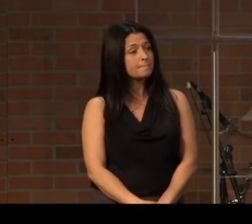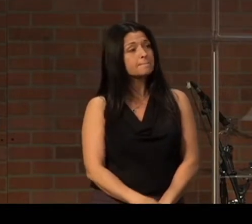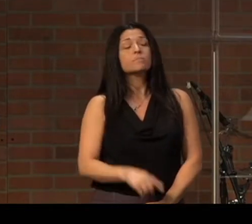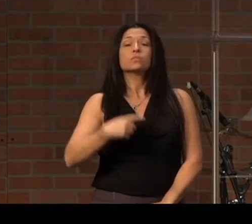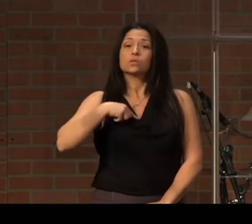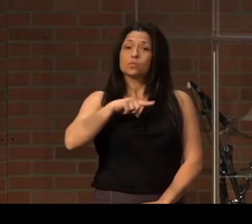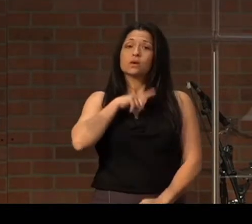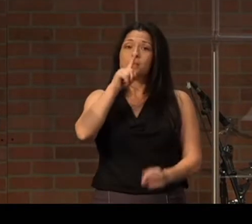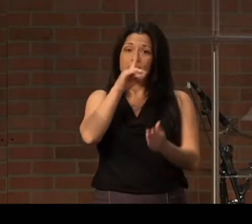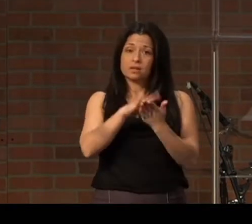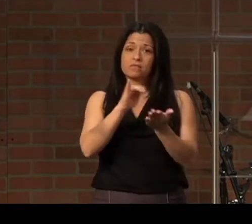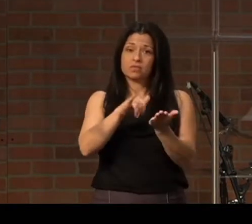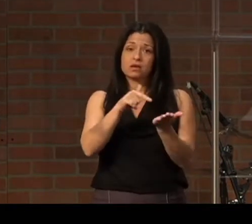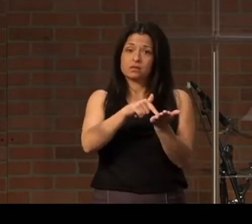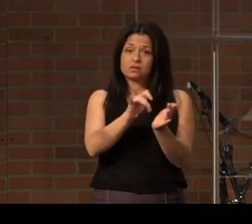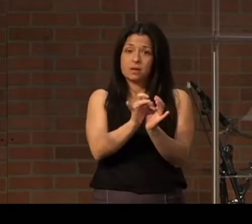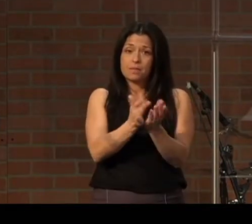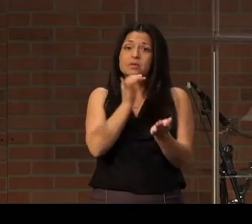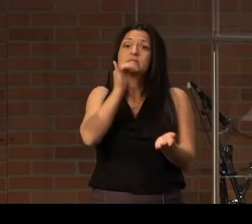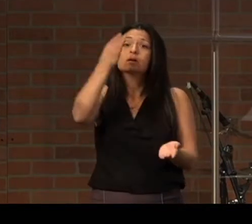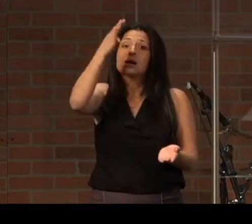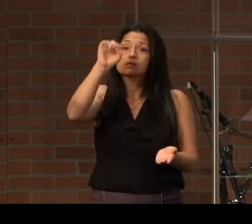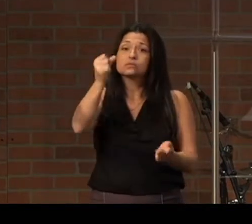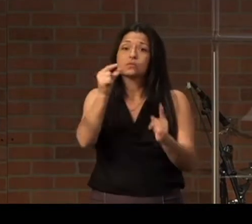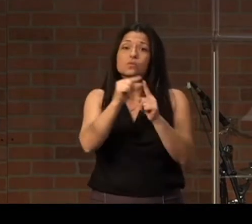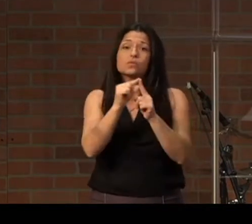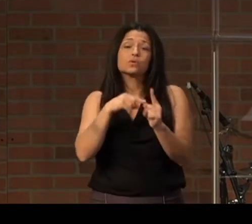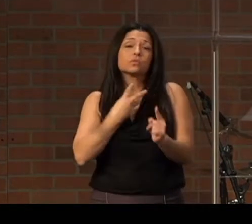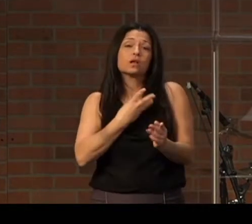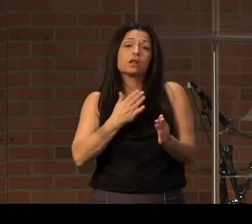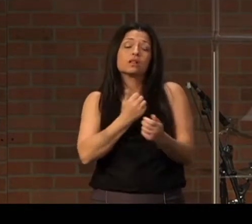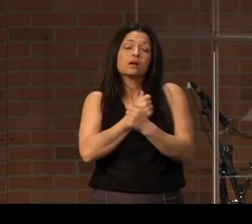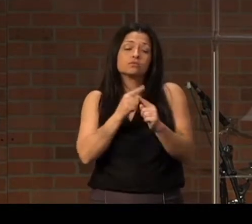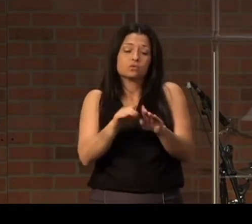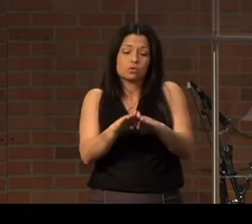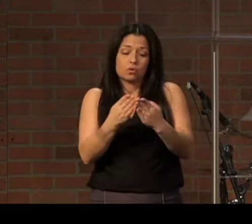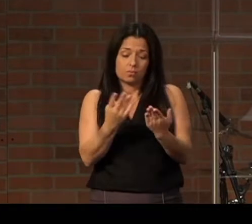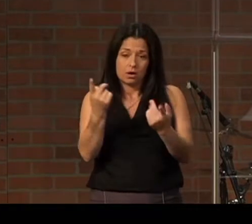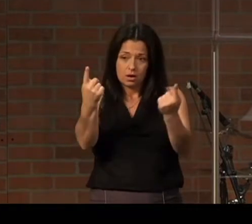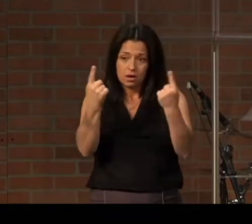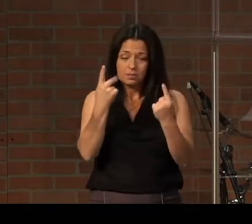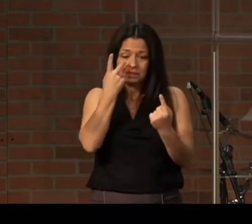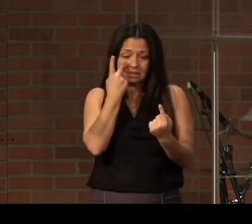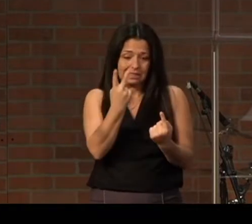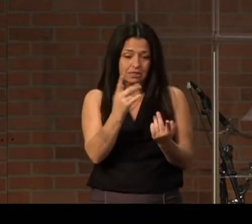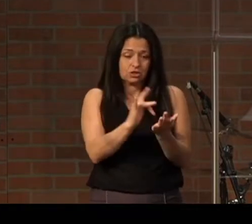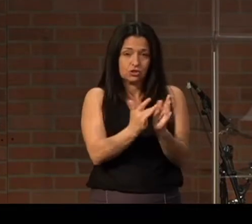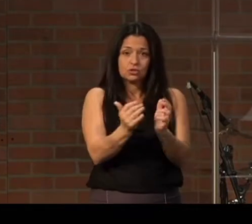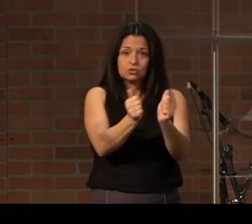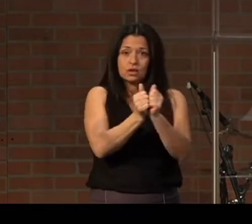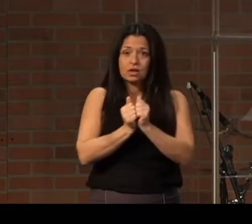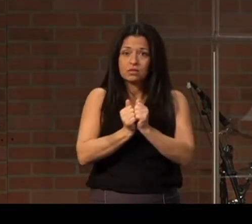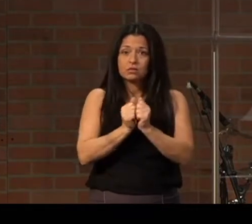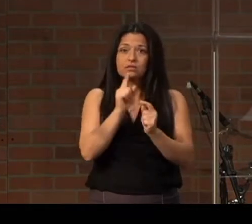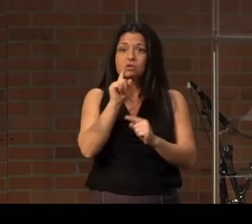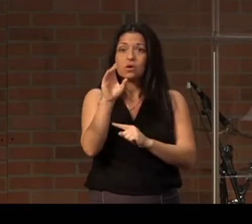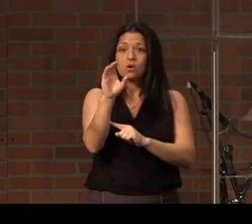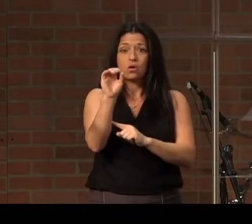We believe the Bible is God's Word. We love to open it up and come and see Jesus together. So in Colossians 2, 6, and